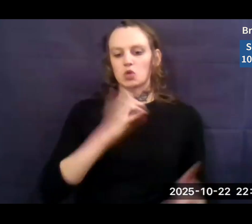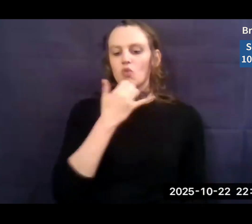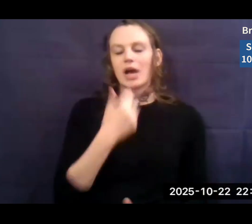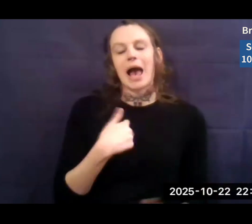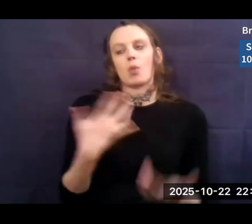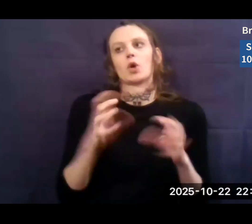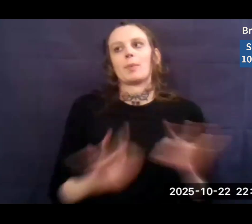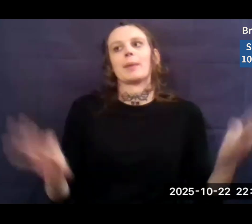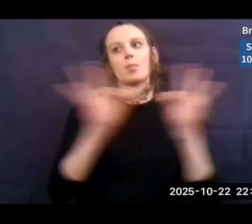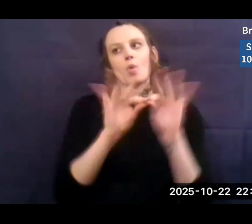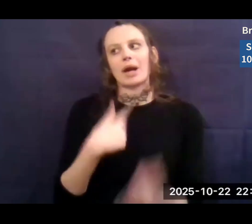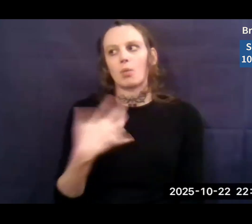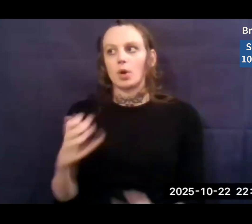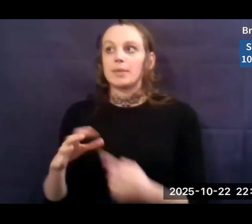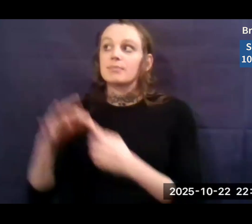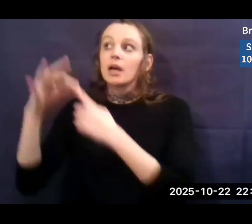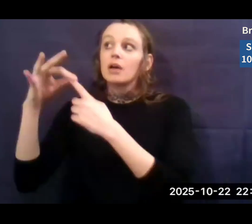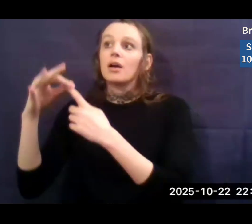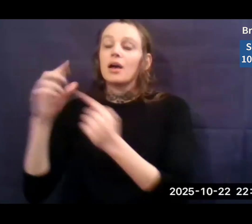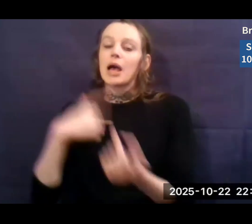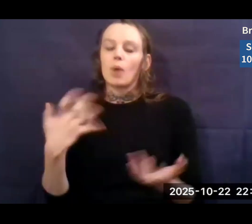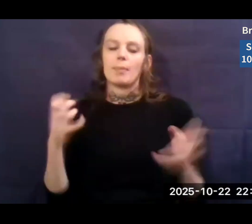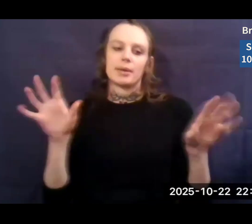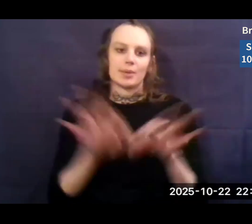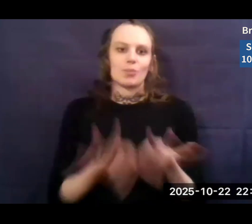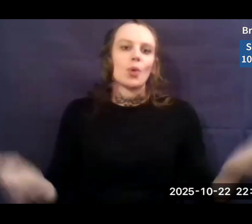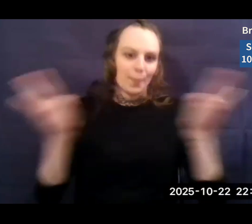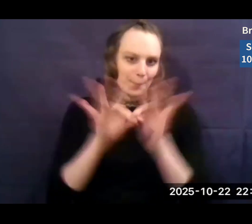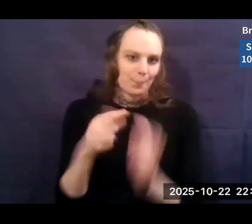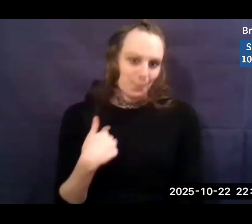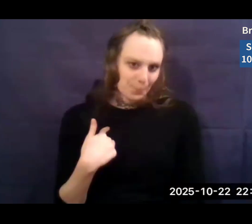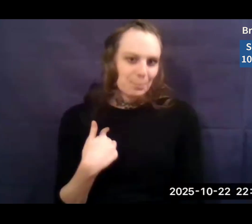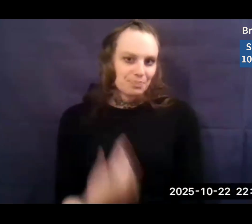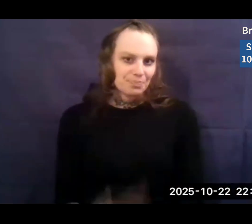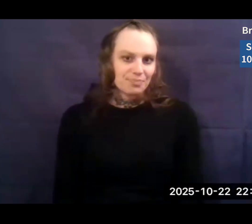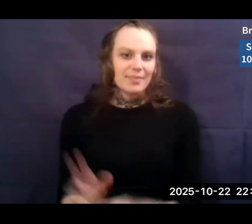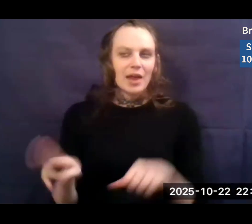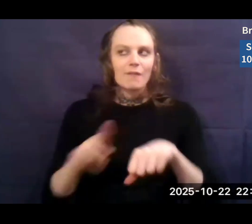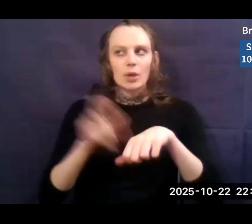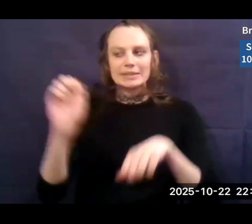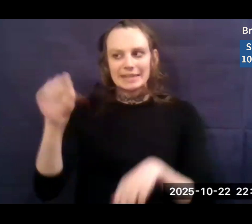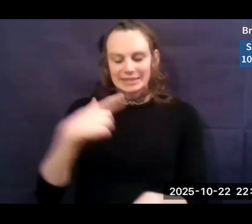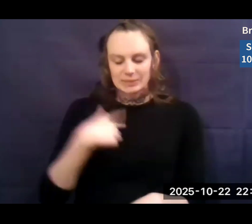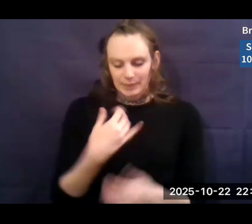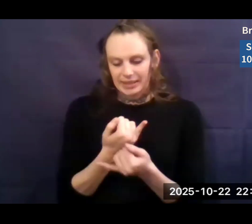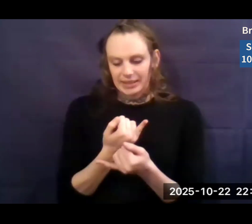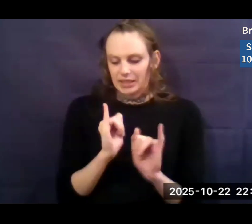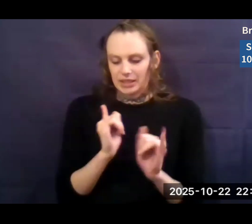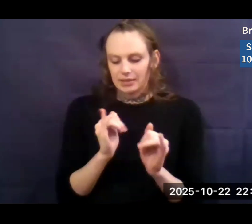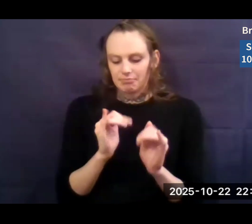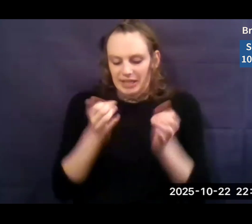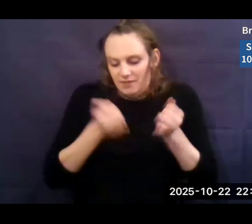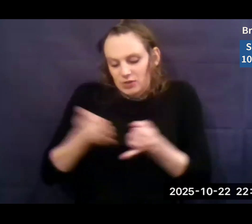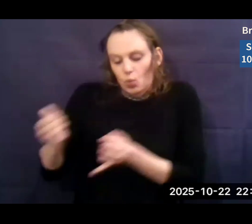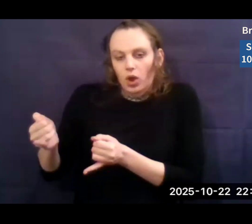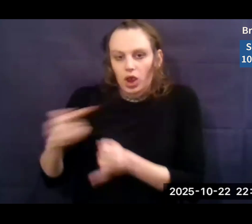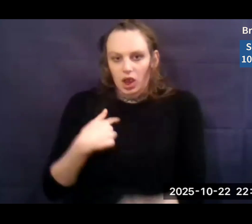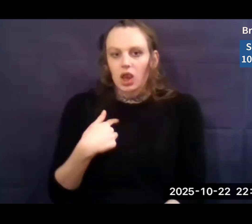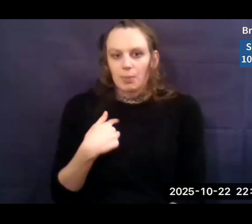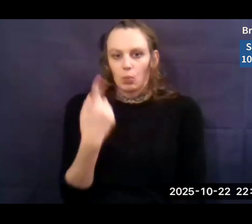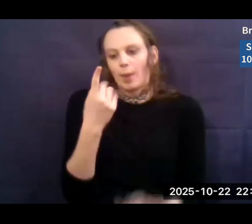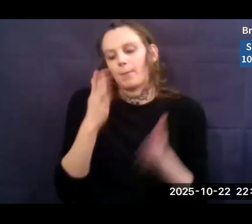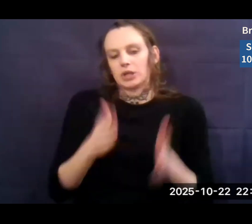special. I want to be important. And of course, there's I am an individual, and there's a tradition for that too.